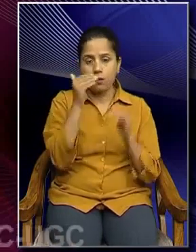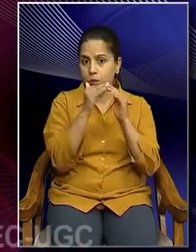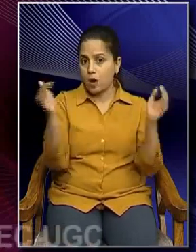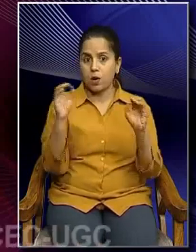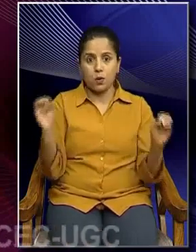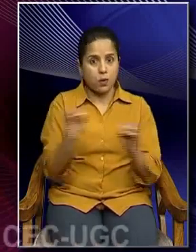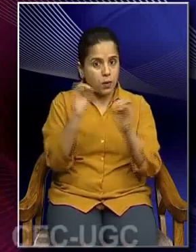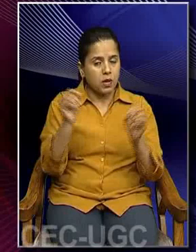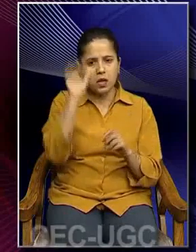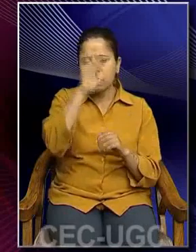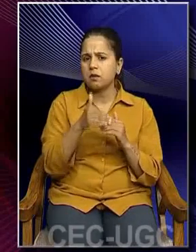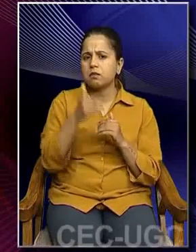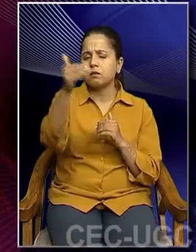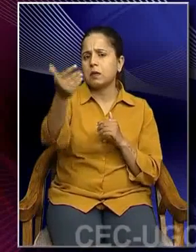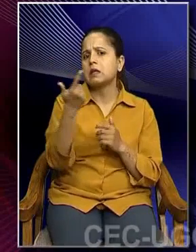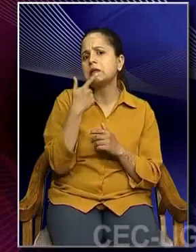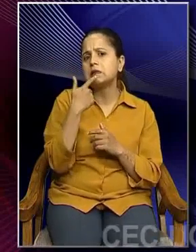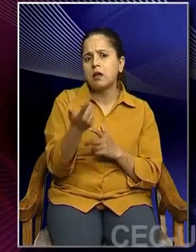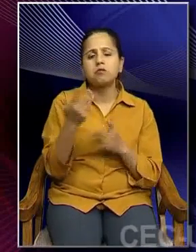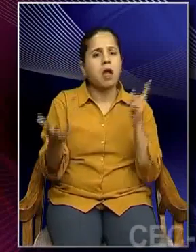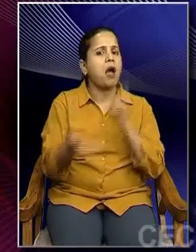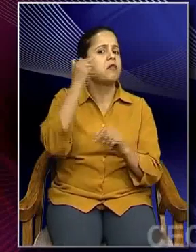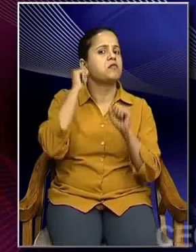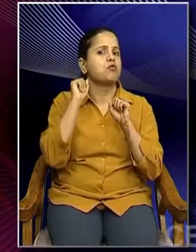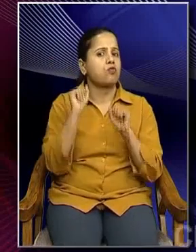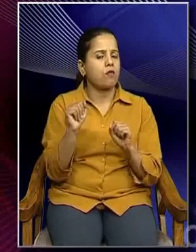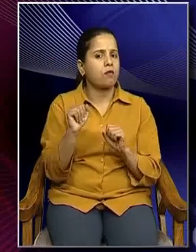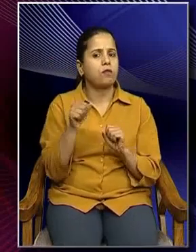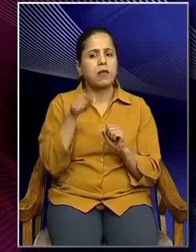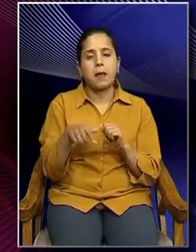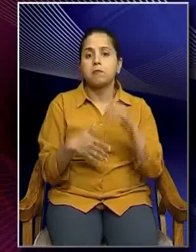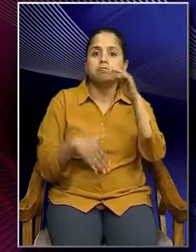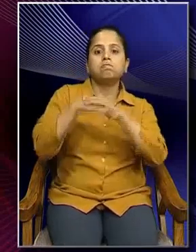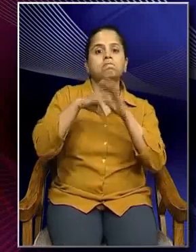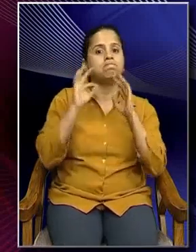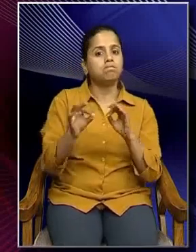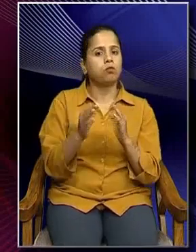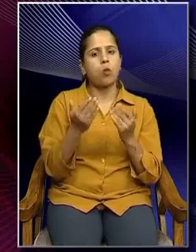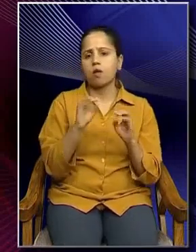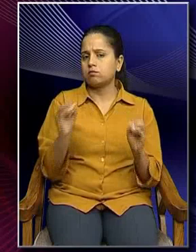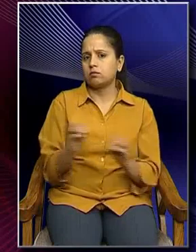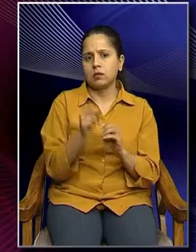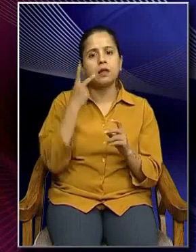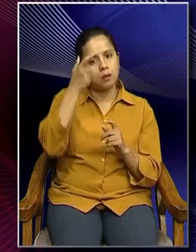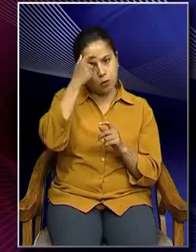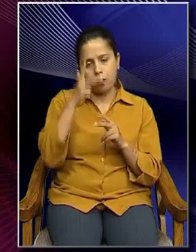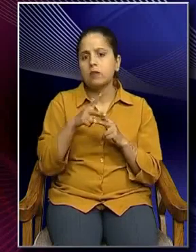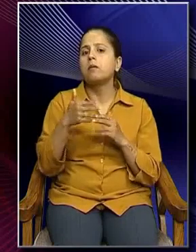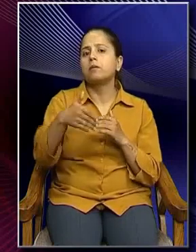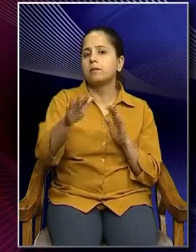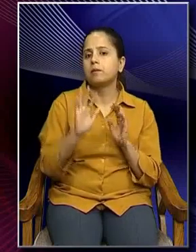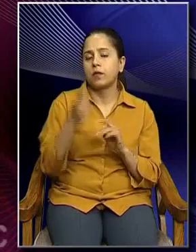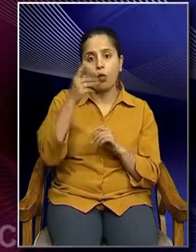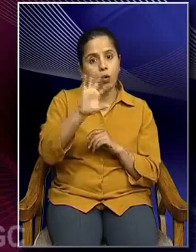together, India will not be able to achieve its maximum potential of demographic dividend. And so for